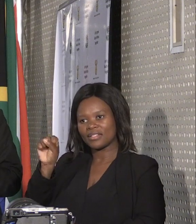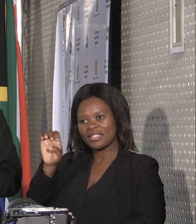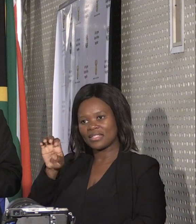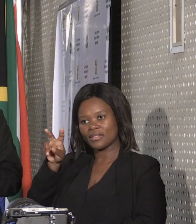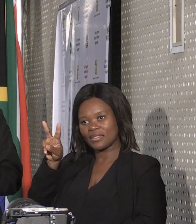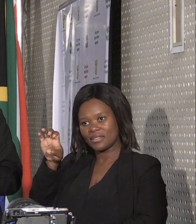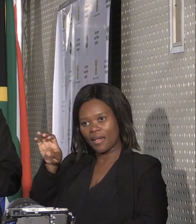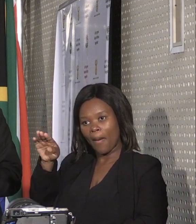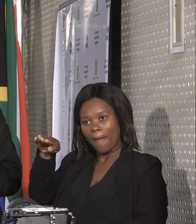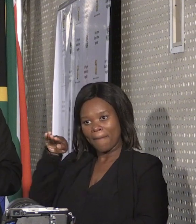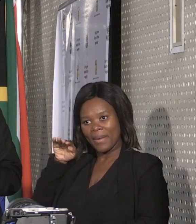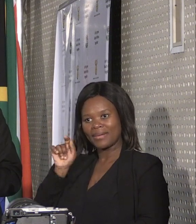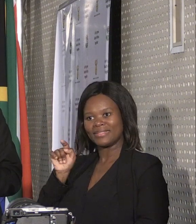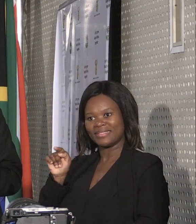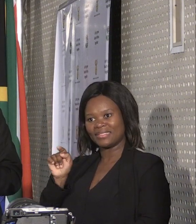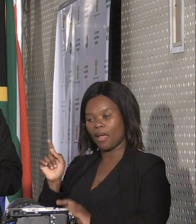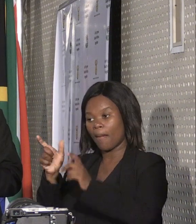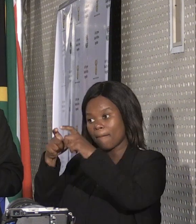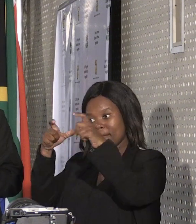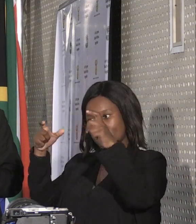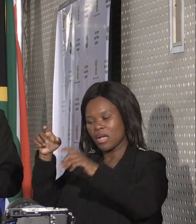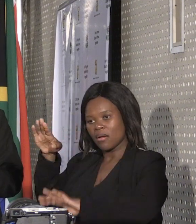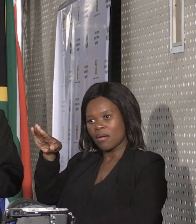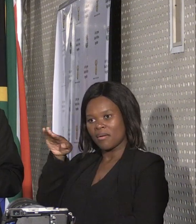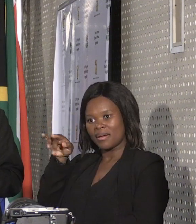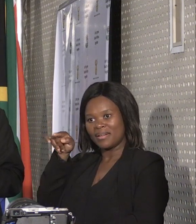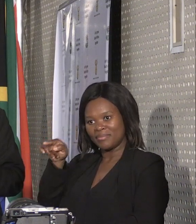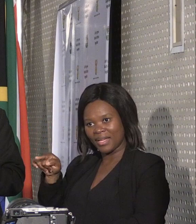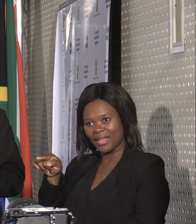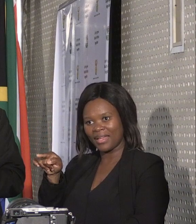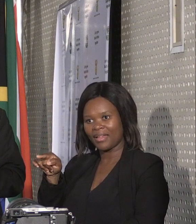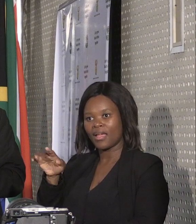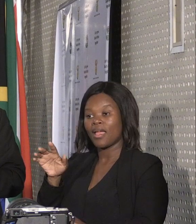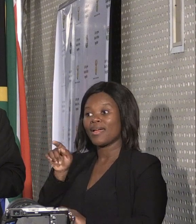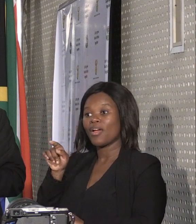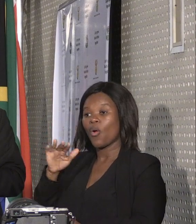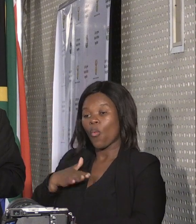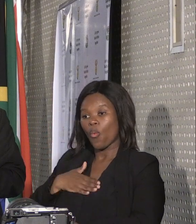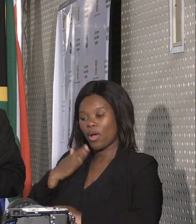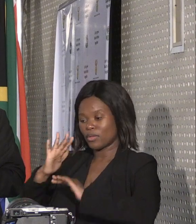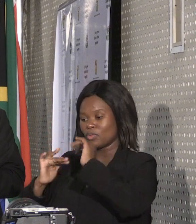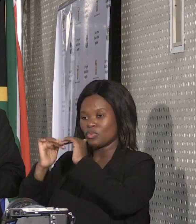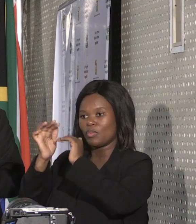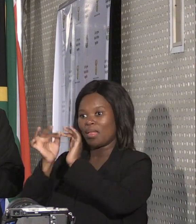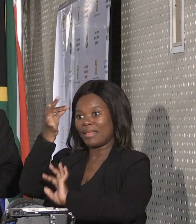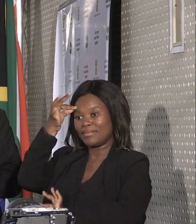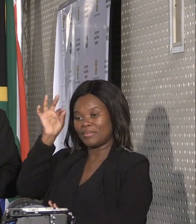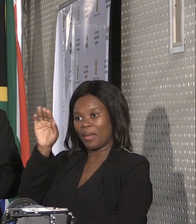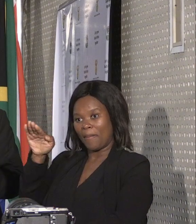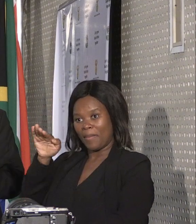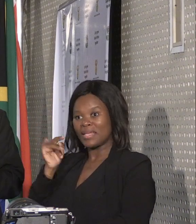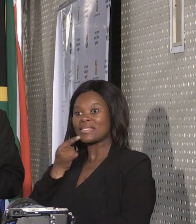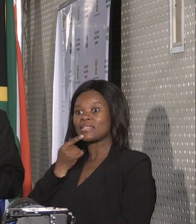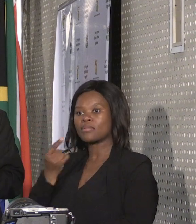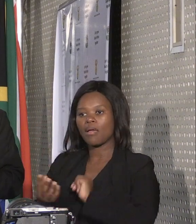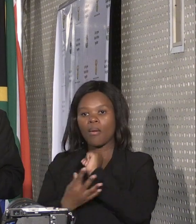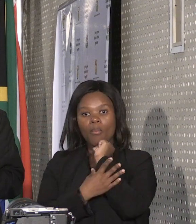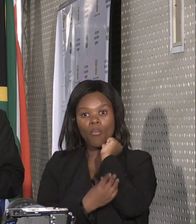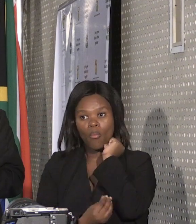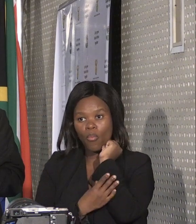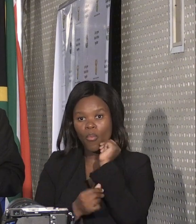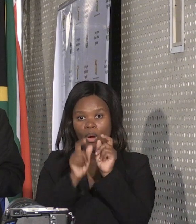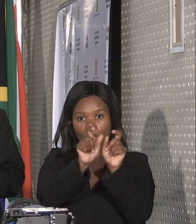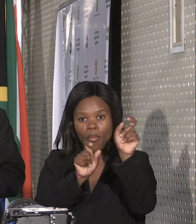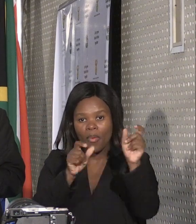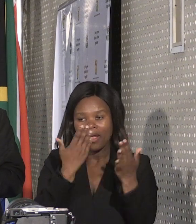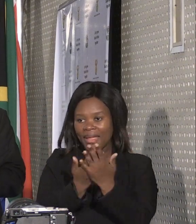country said, we want to build a state bank. A state bank that ensures that poor people have got access to bank